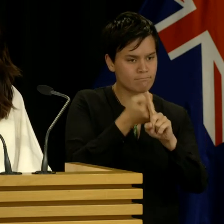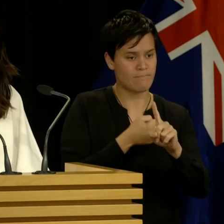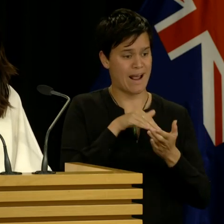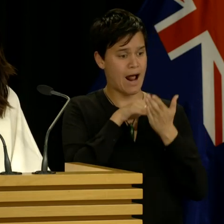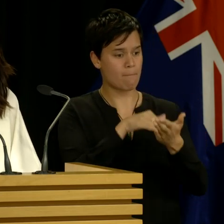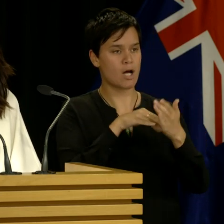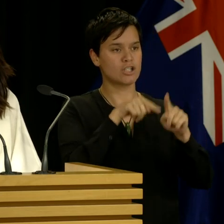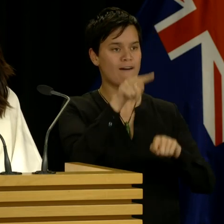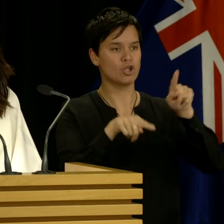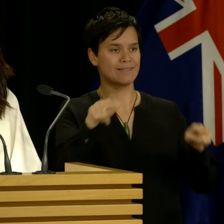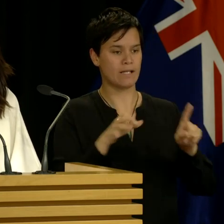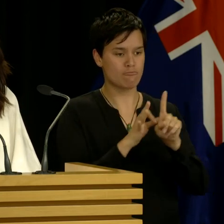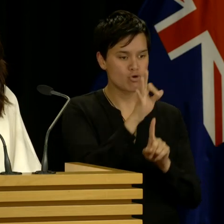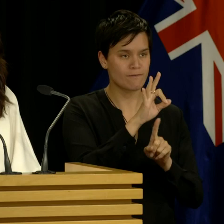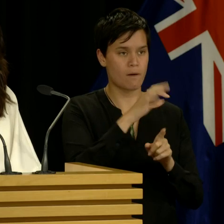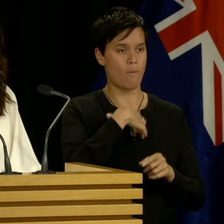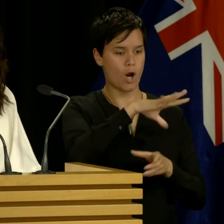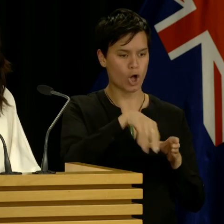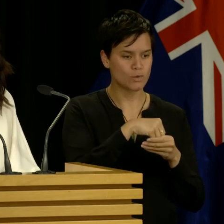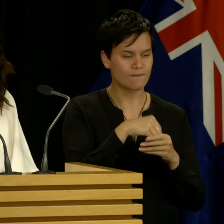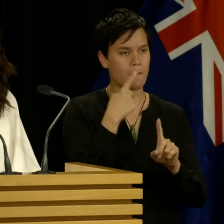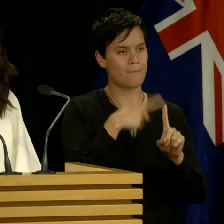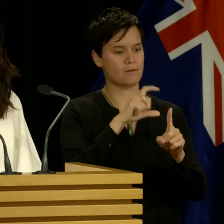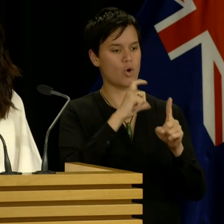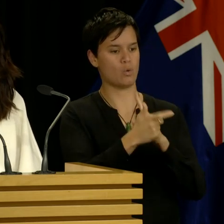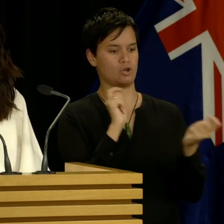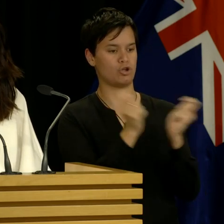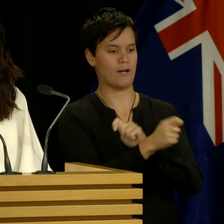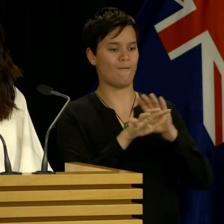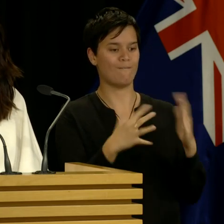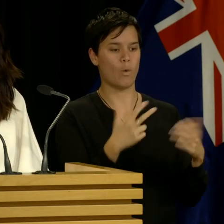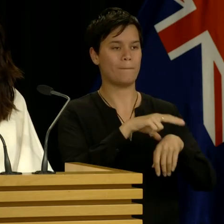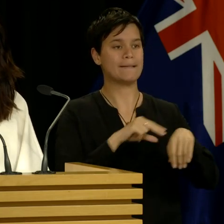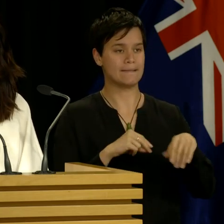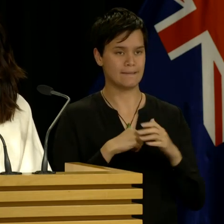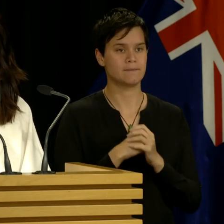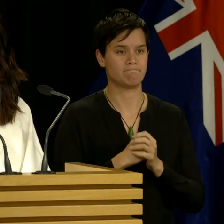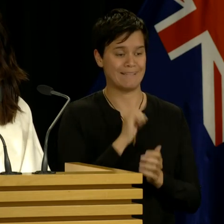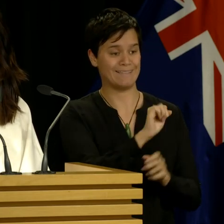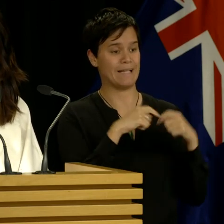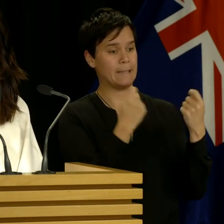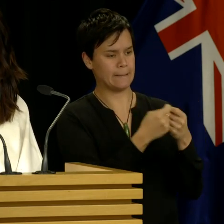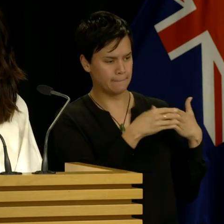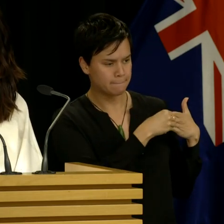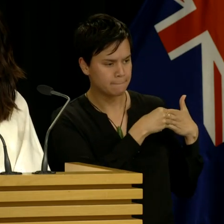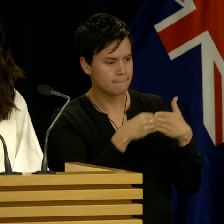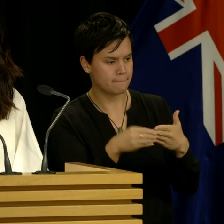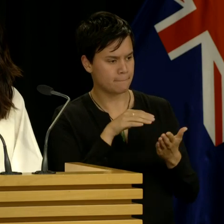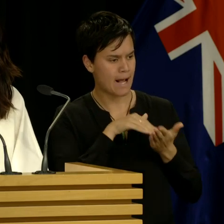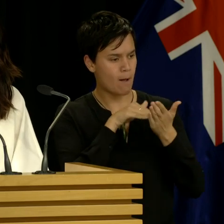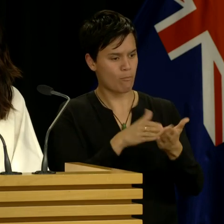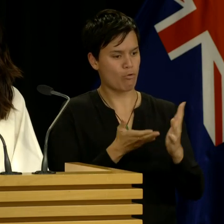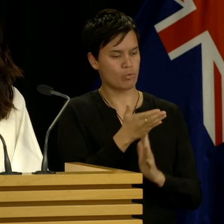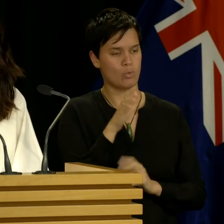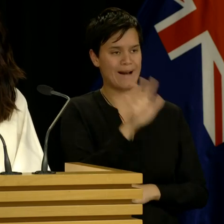diversity, inclusiveness and continue a program of culture change. He's led his team in the face of significant national challenges